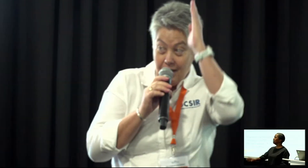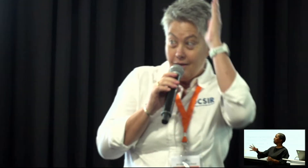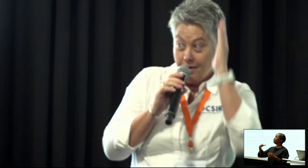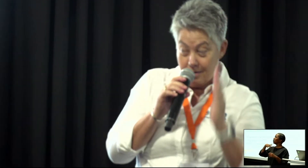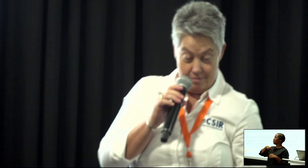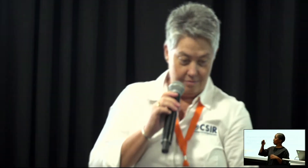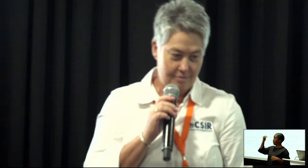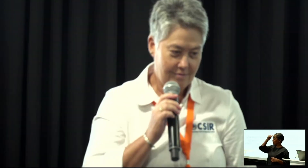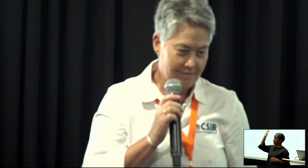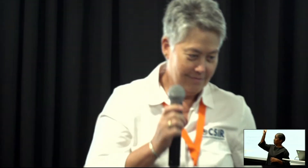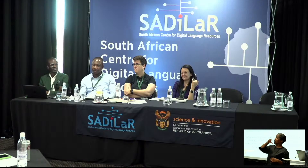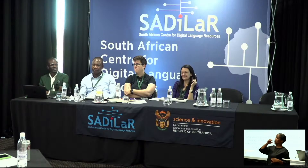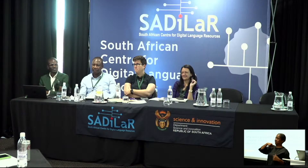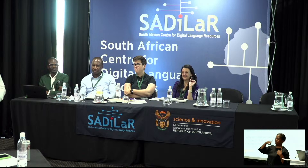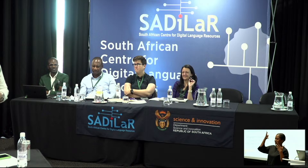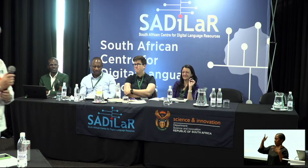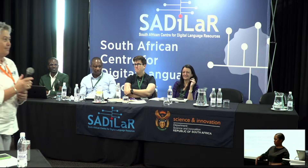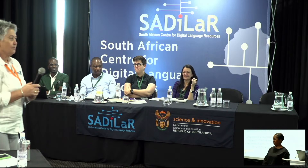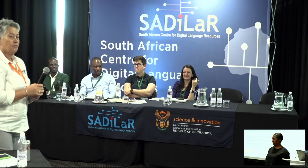Etla.